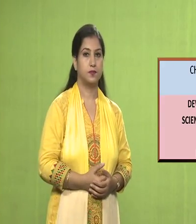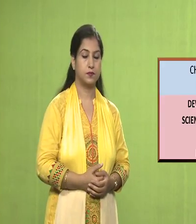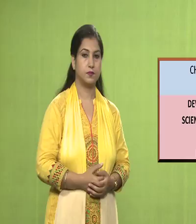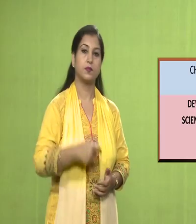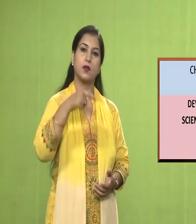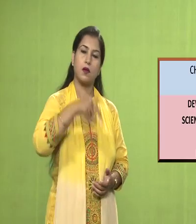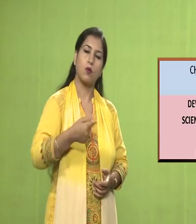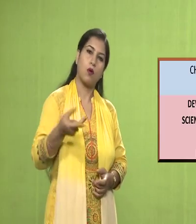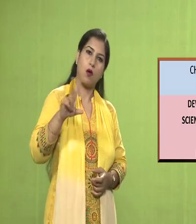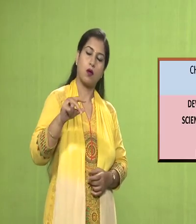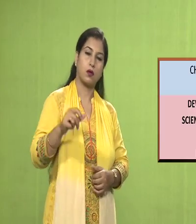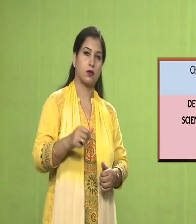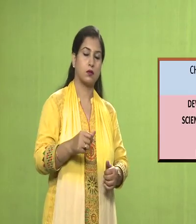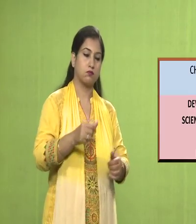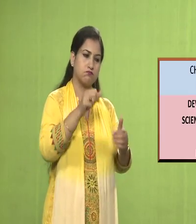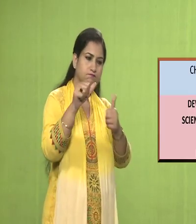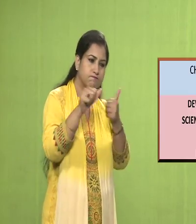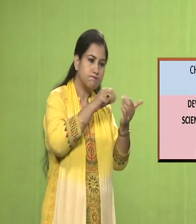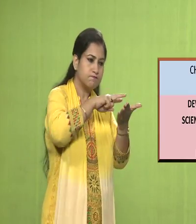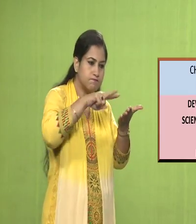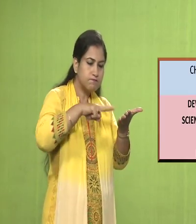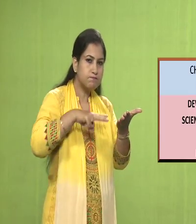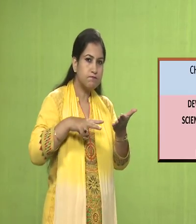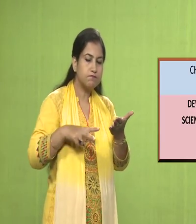Let us quickly revise it before moving forward.